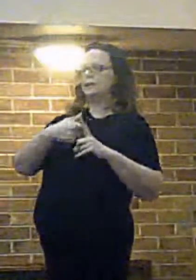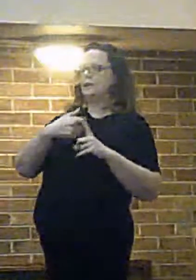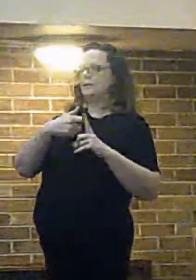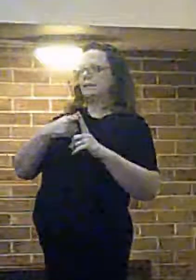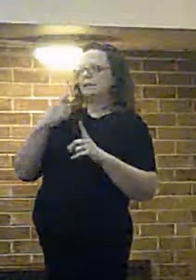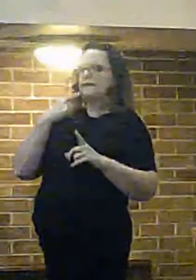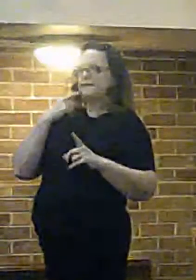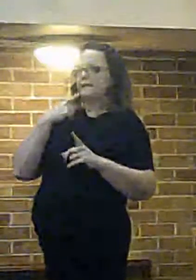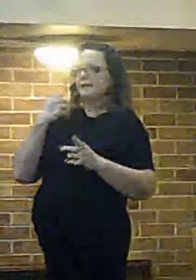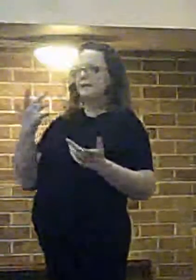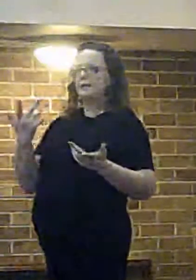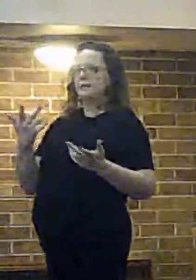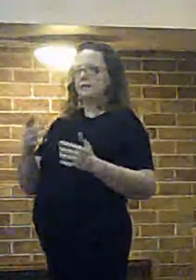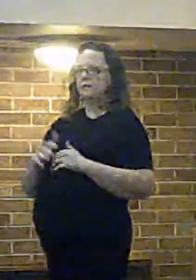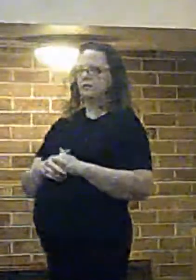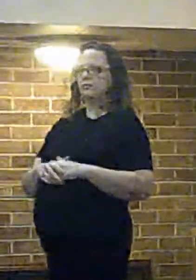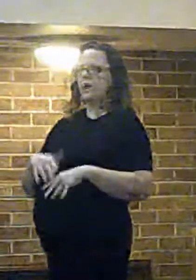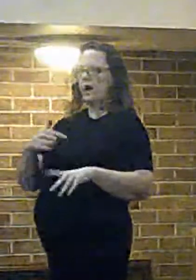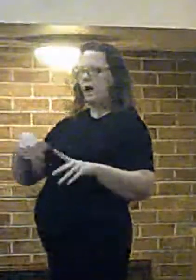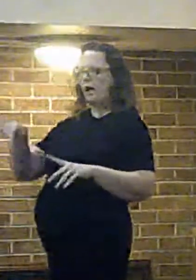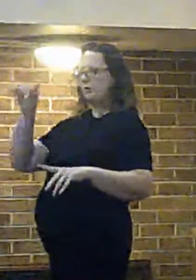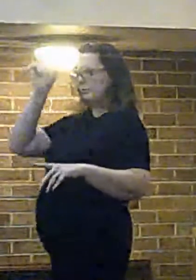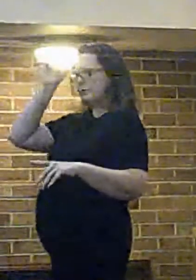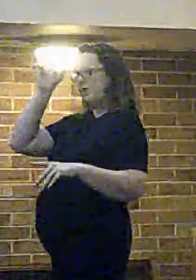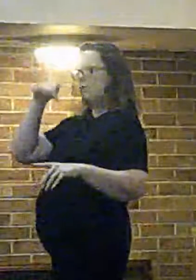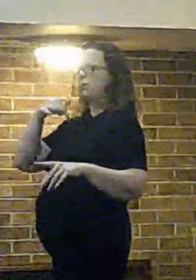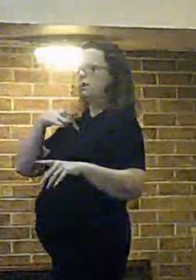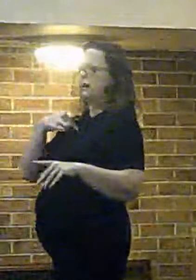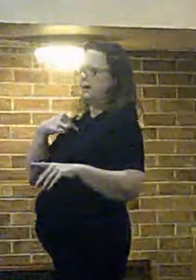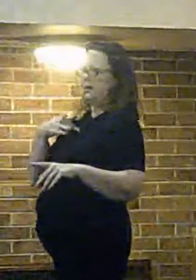to do. But I would be knowingly then